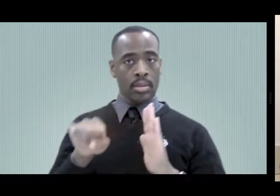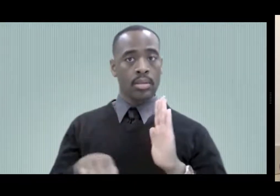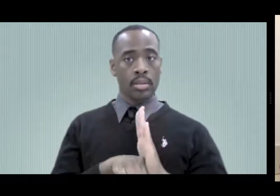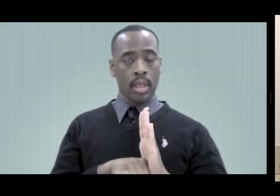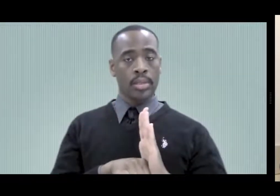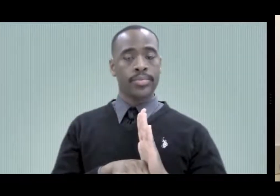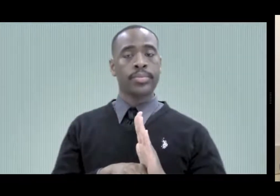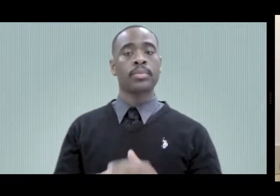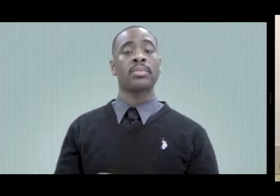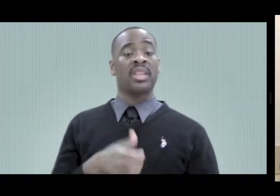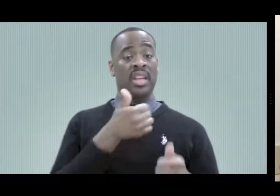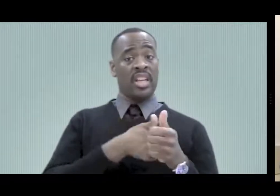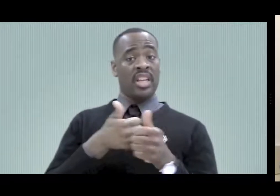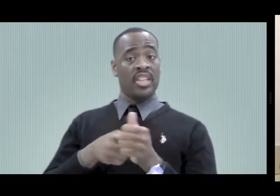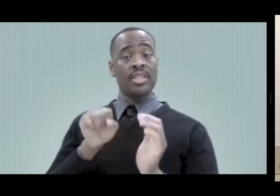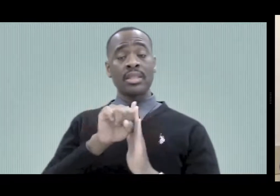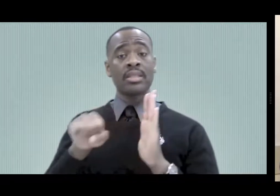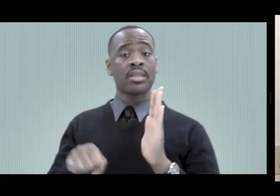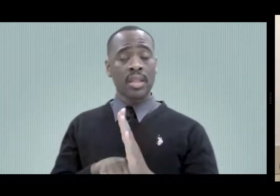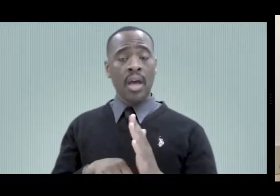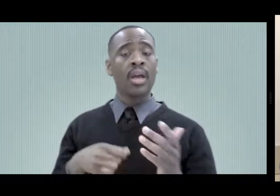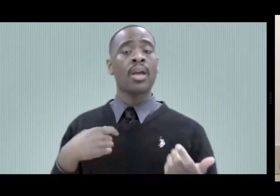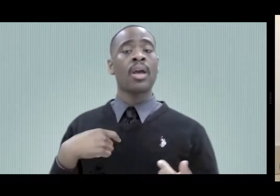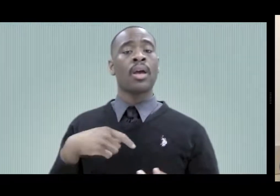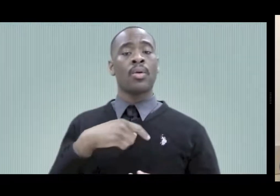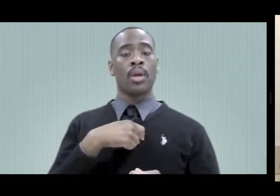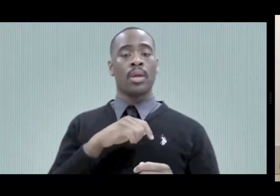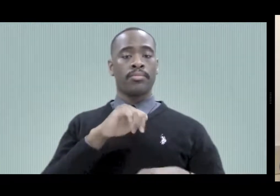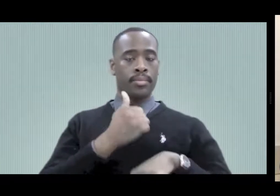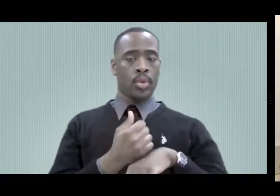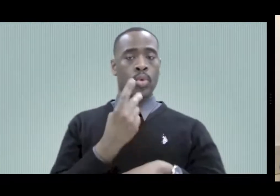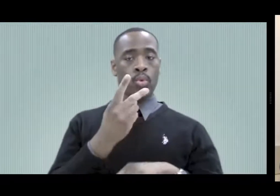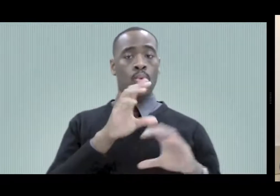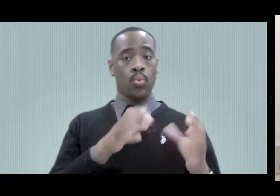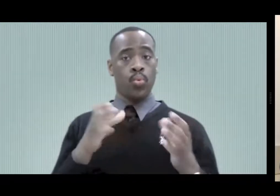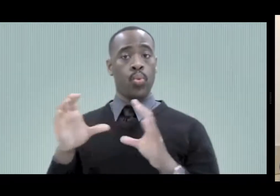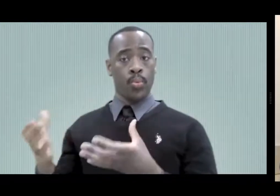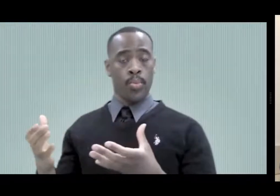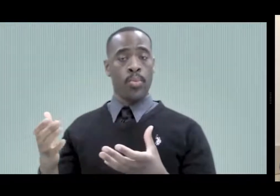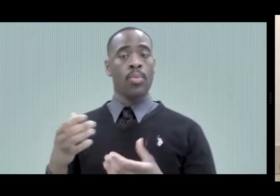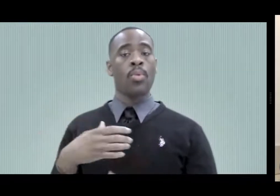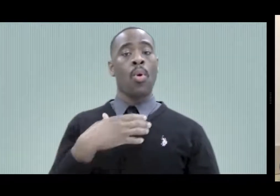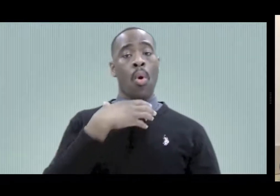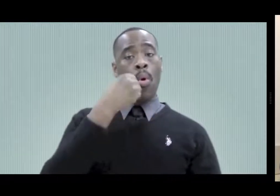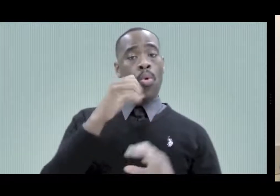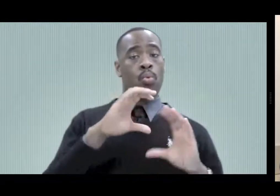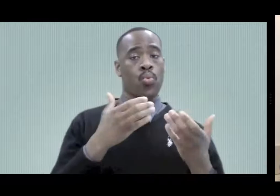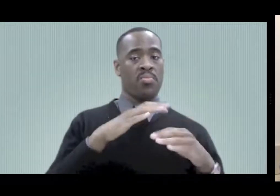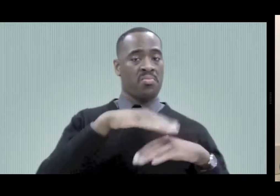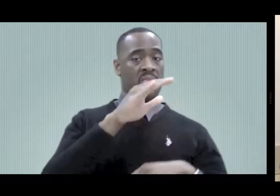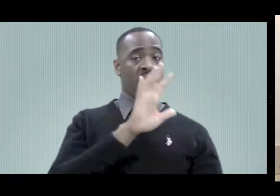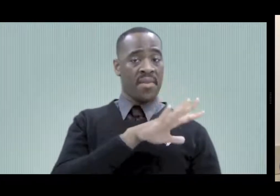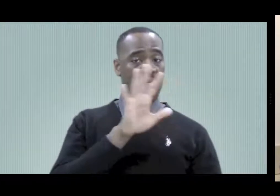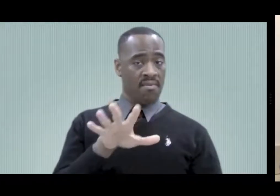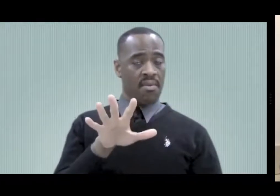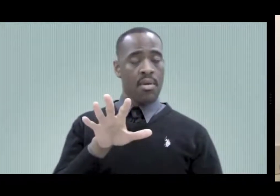focused on Virginia, Texas, Arkansas, Louisiana.